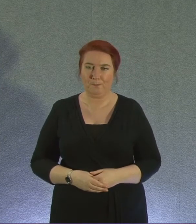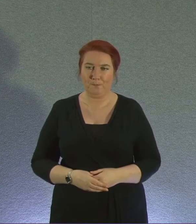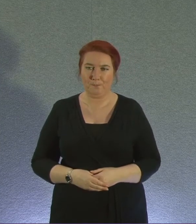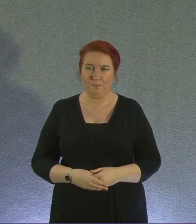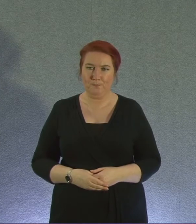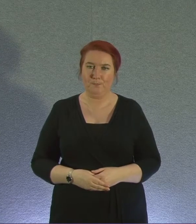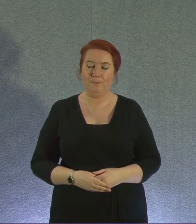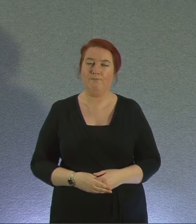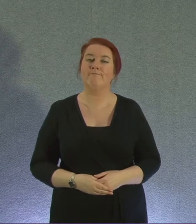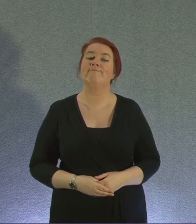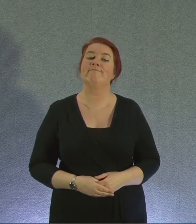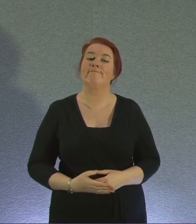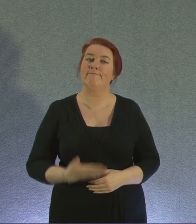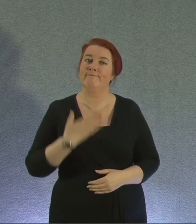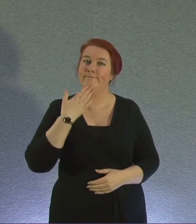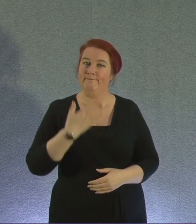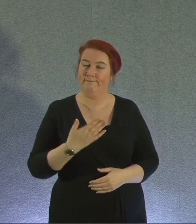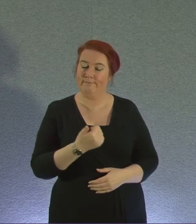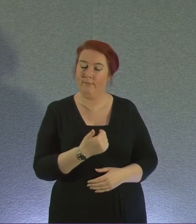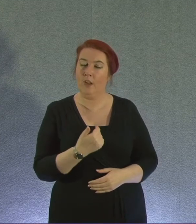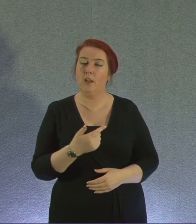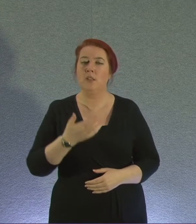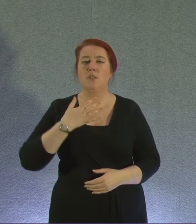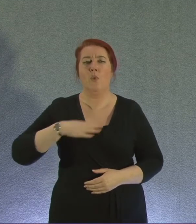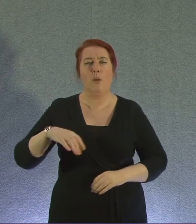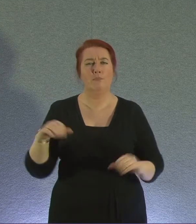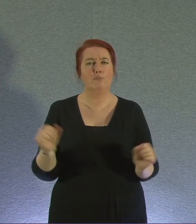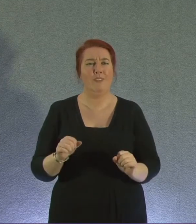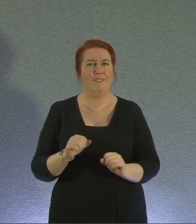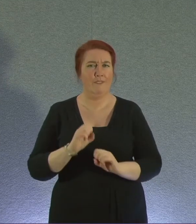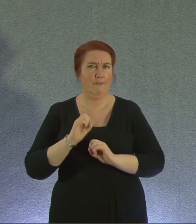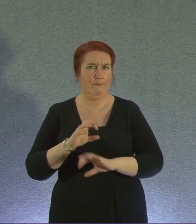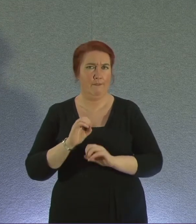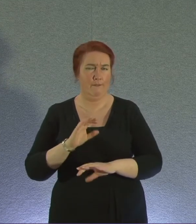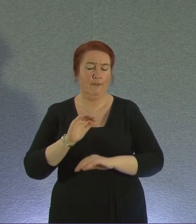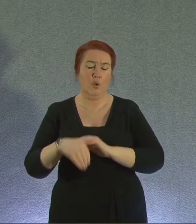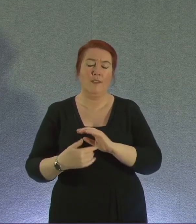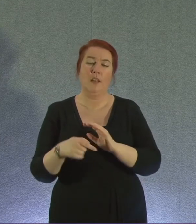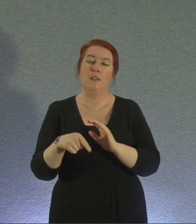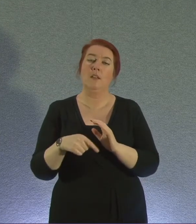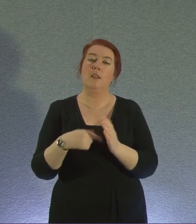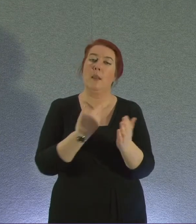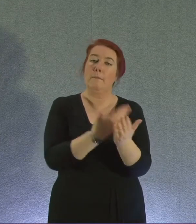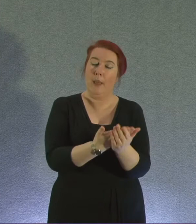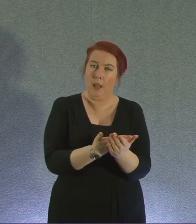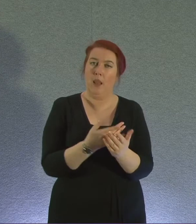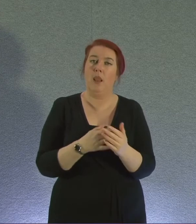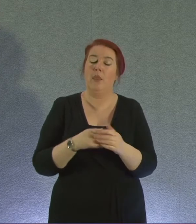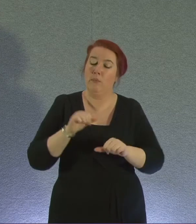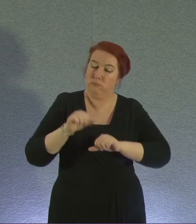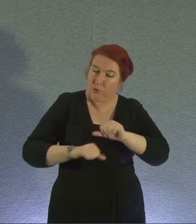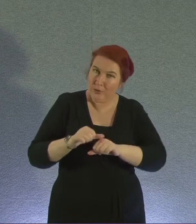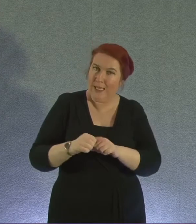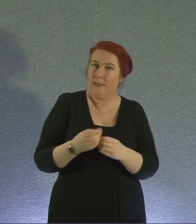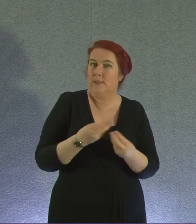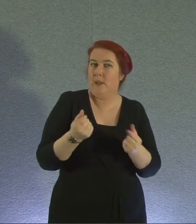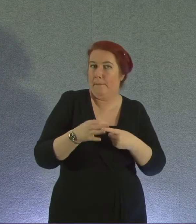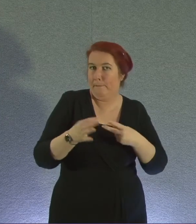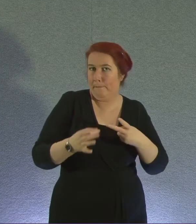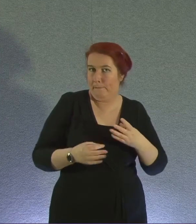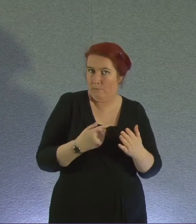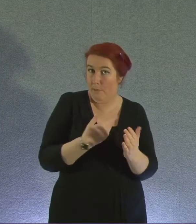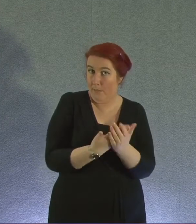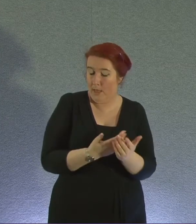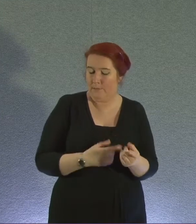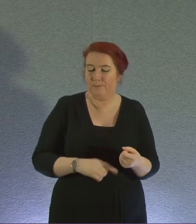Thank you, Deputy Presiding Officer. I'm just going to make a few brief comments around the bill, about the process and about some of the aspects of it. First of all, in